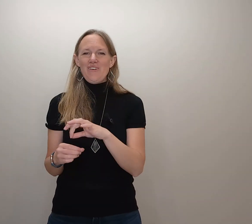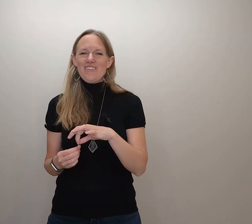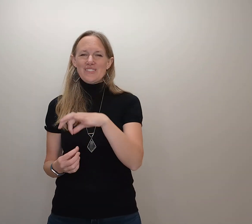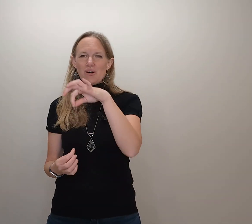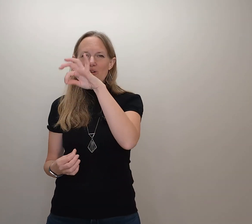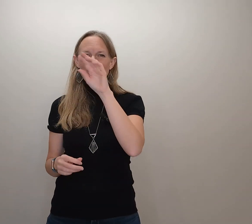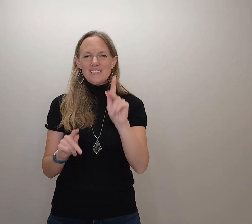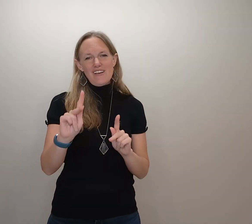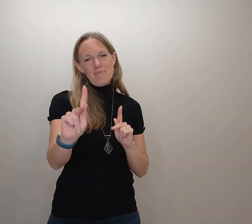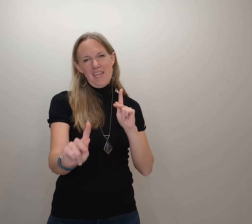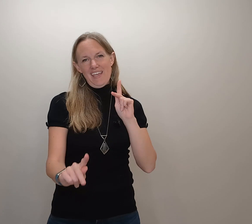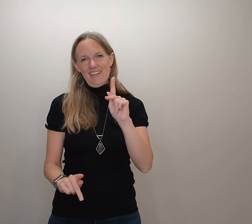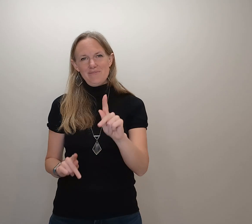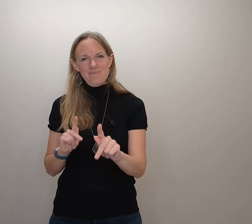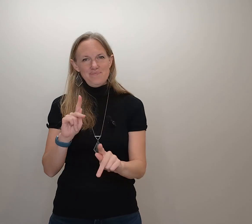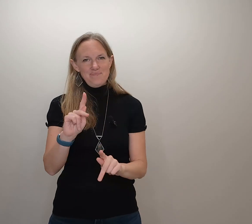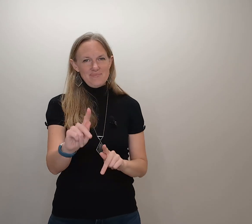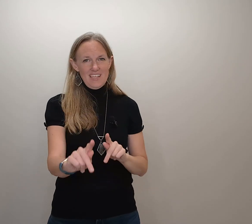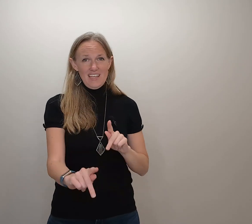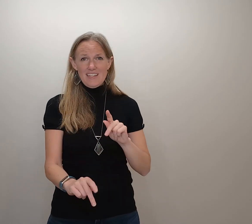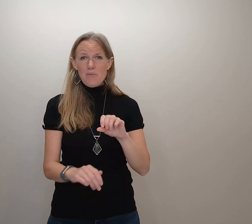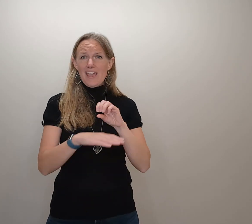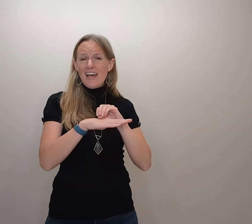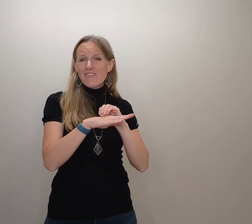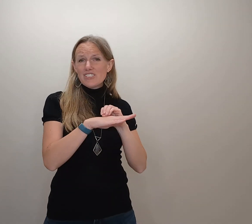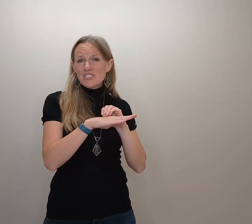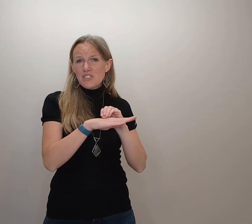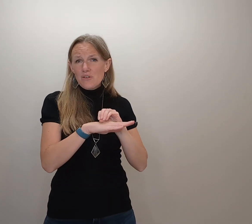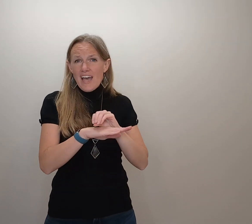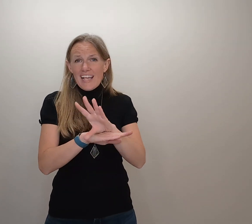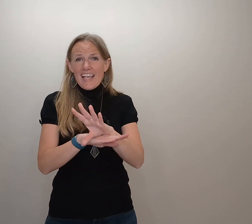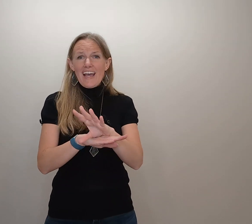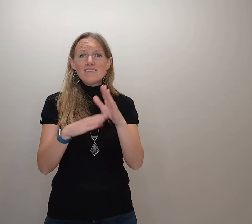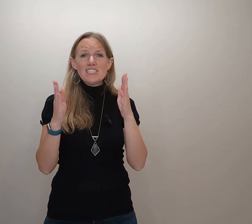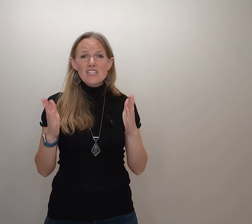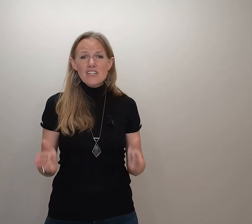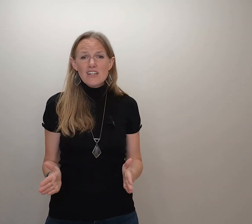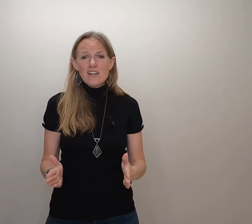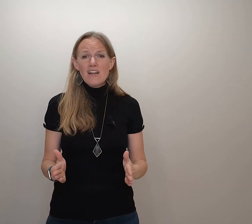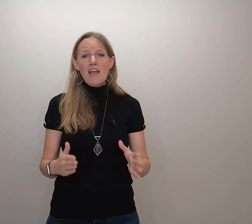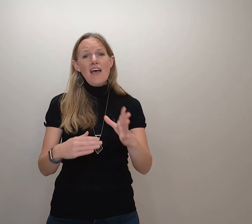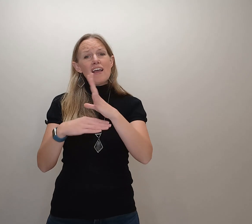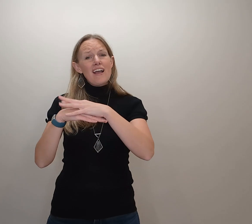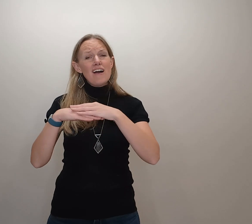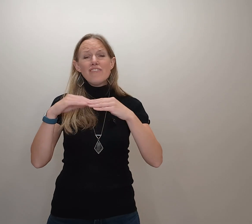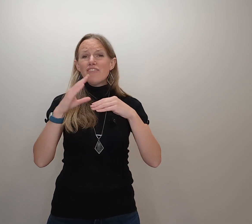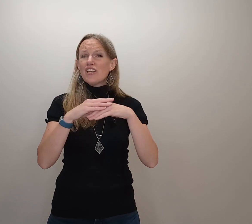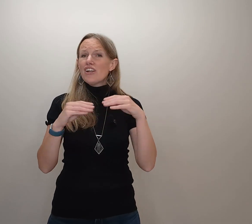rescue the souls of man. And then we have verse 2, counselor,